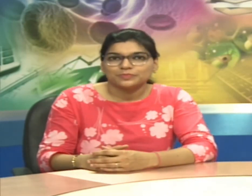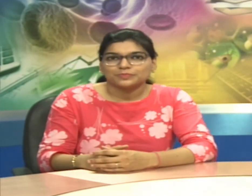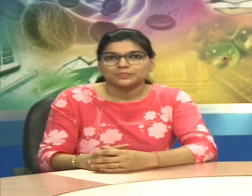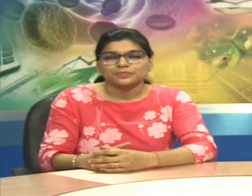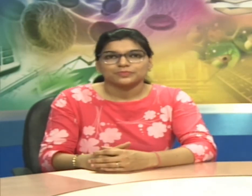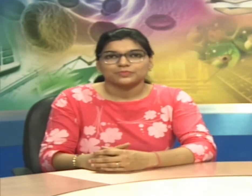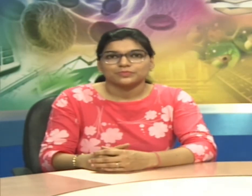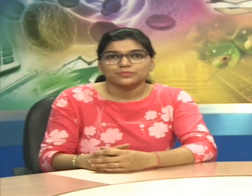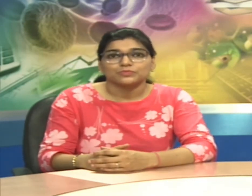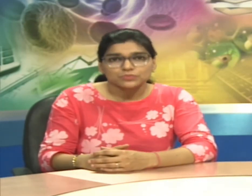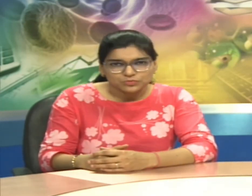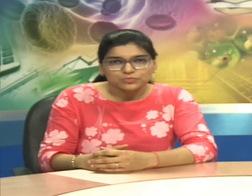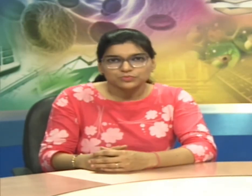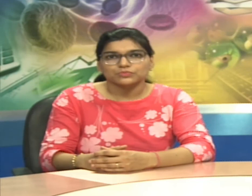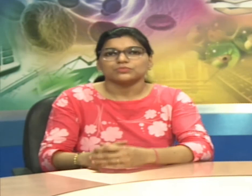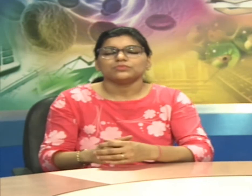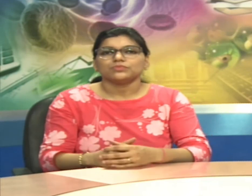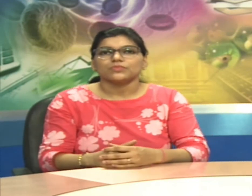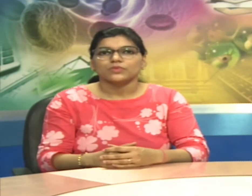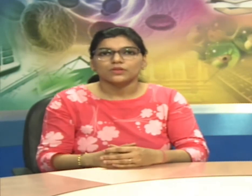Next word is maturity.